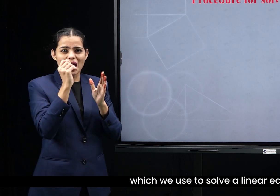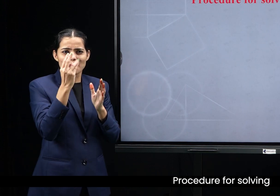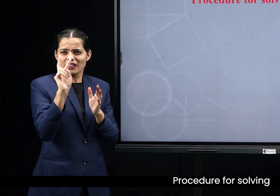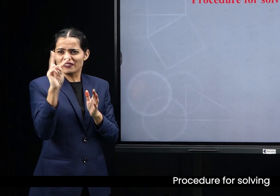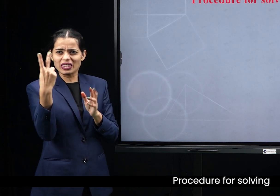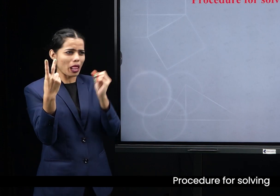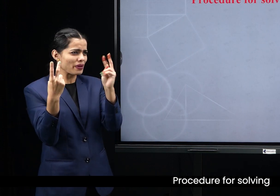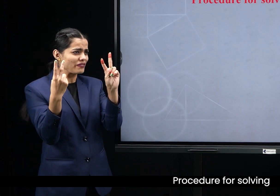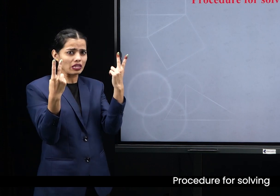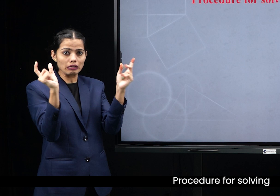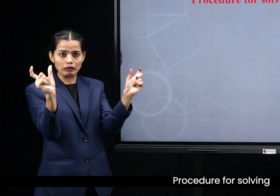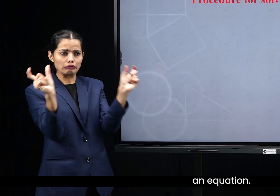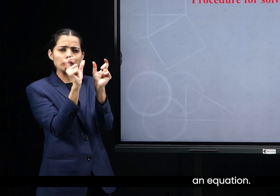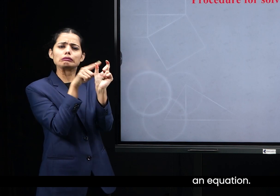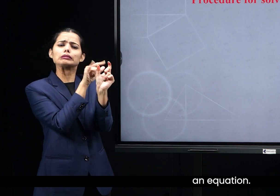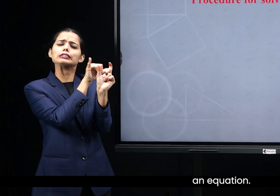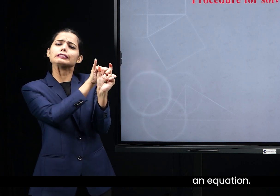Procedure for solving an equation.